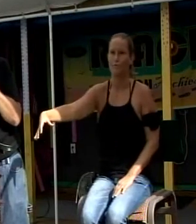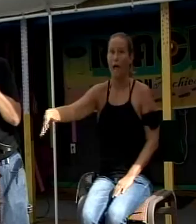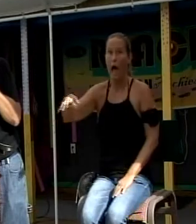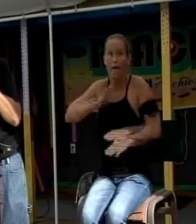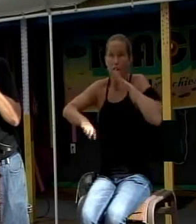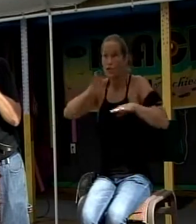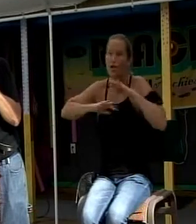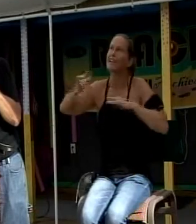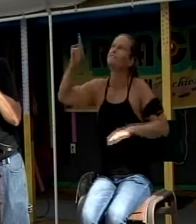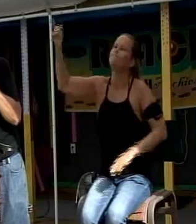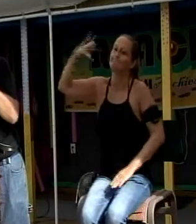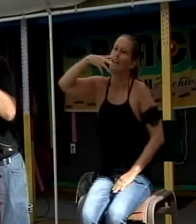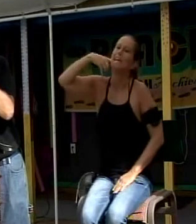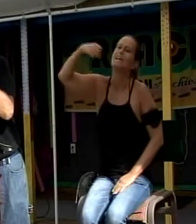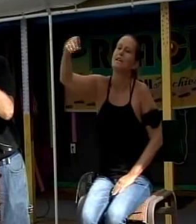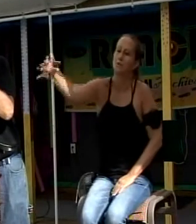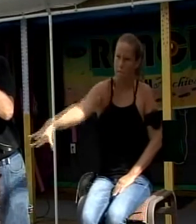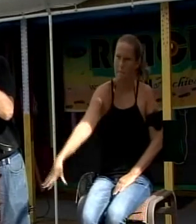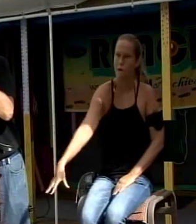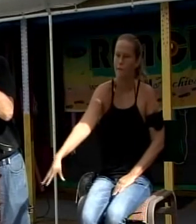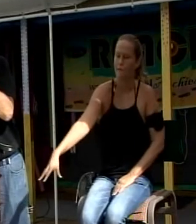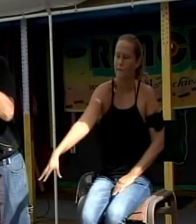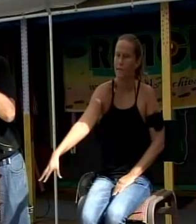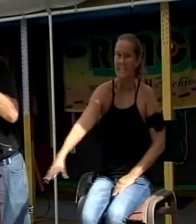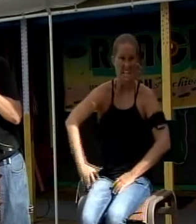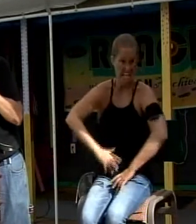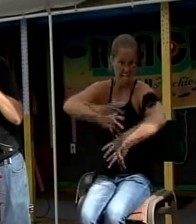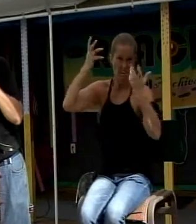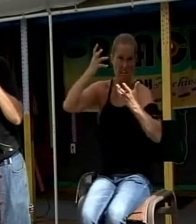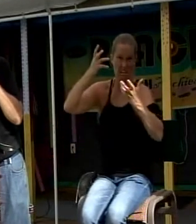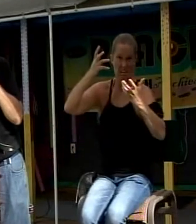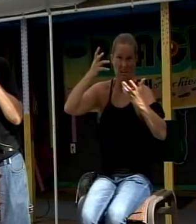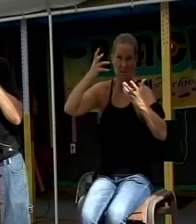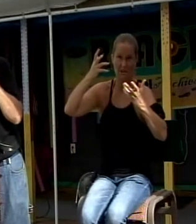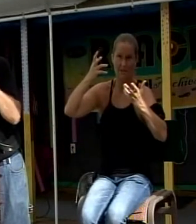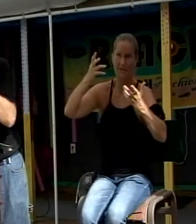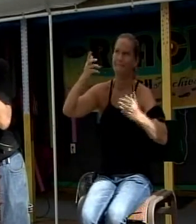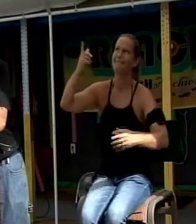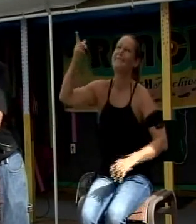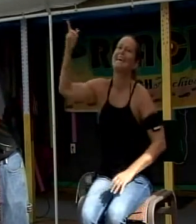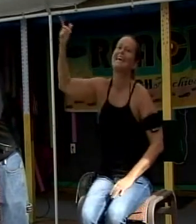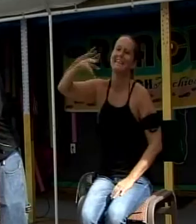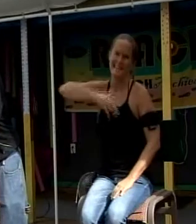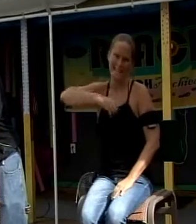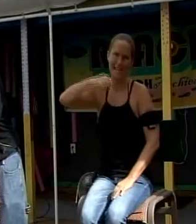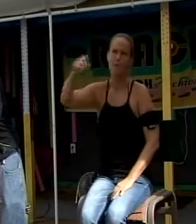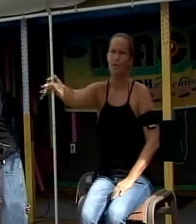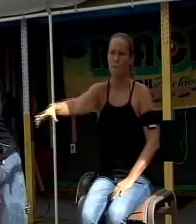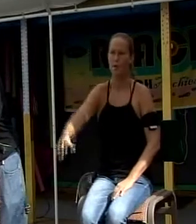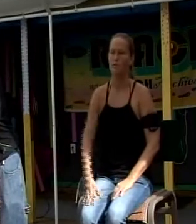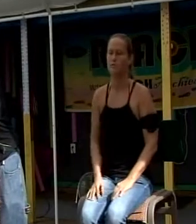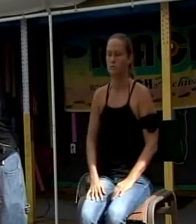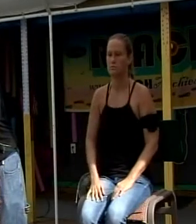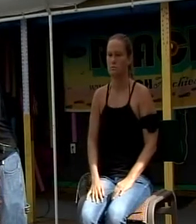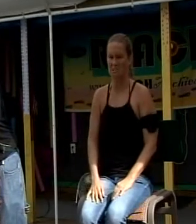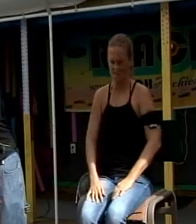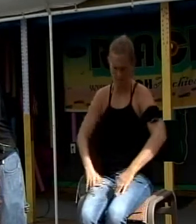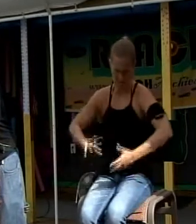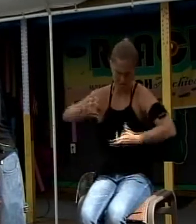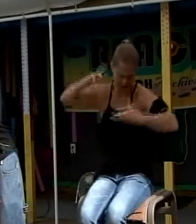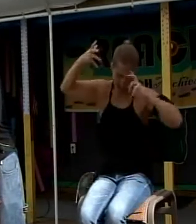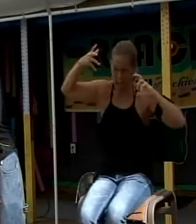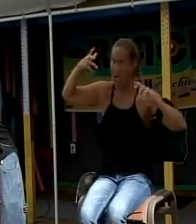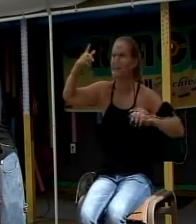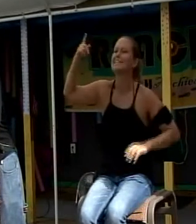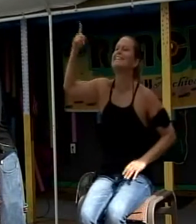Yeah, it is. How are you going to get rid of your anger? Going to ask God to remove it. How are you going to get rid of your dysfunction? Going to ask God to remove